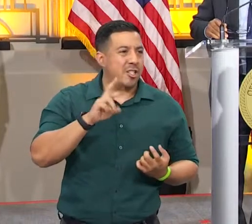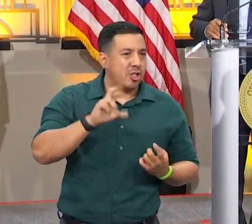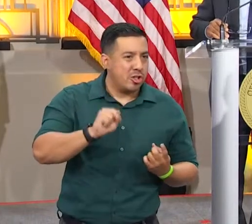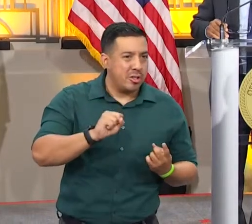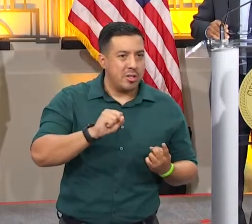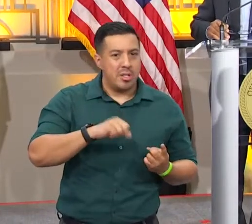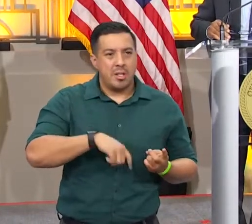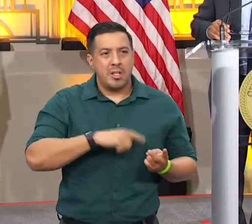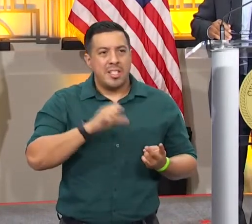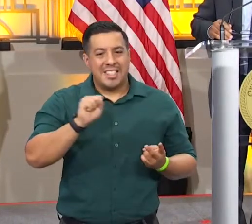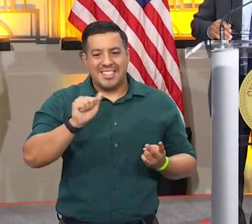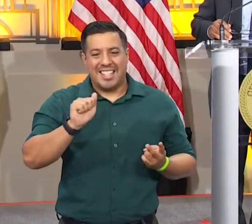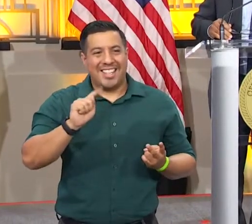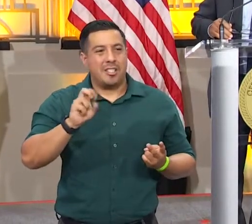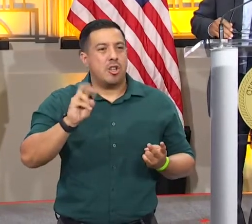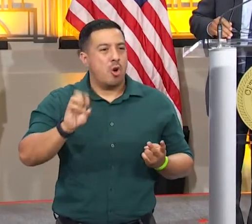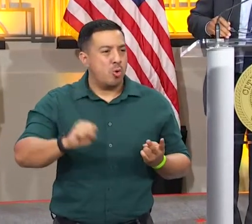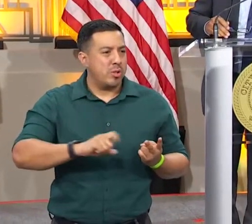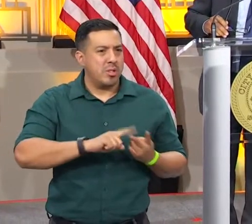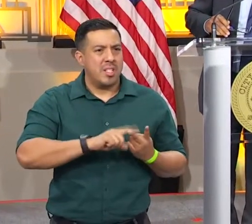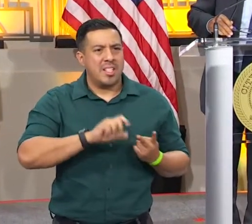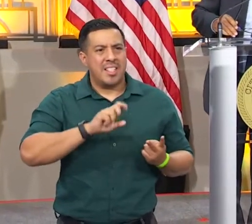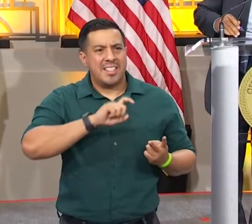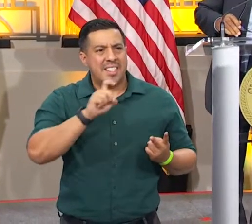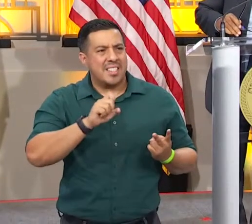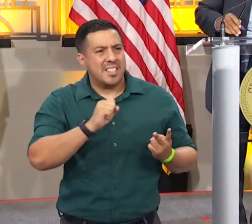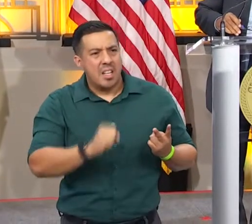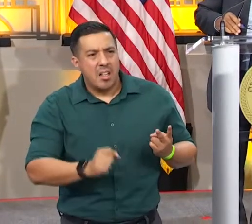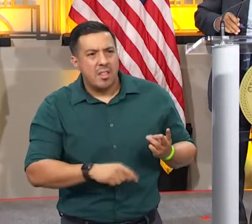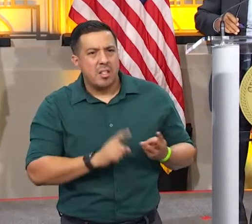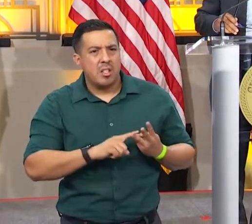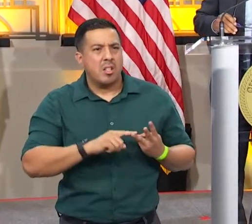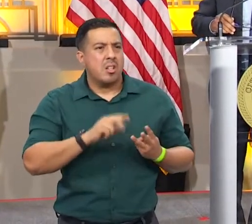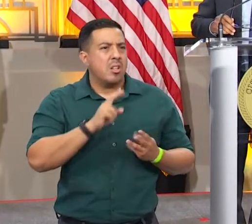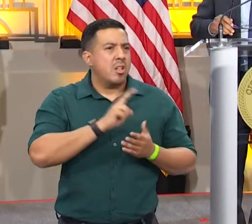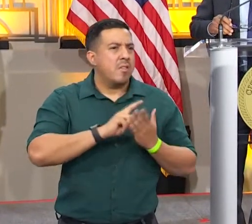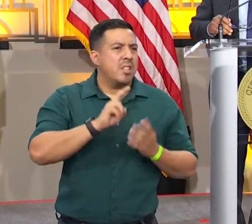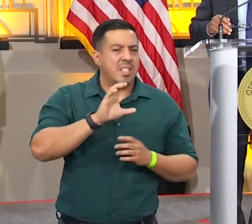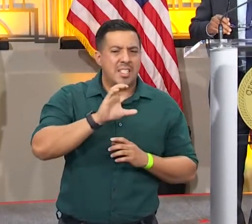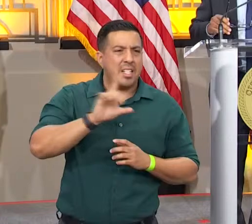and Texas Southern, U of H Clear Lake,